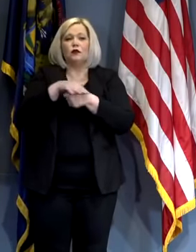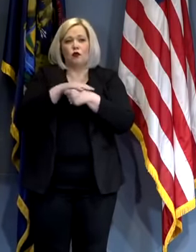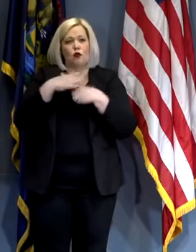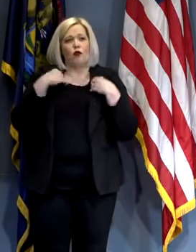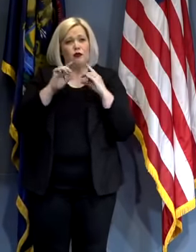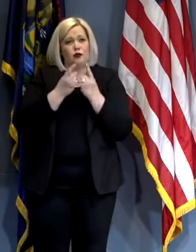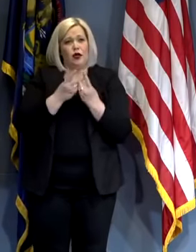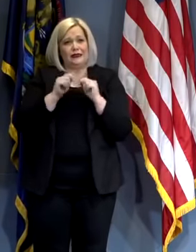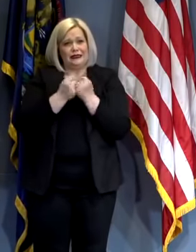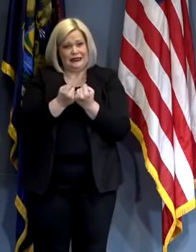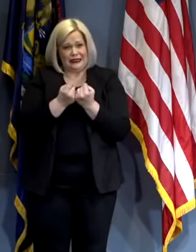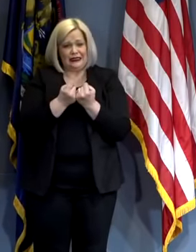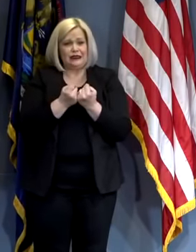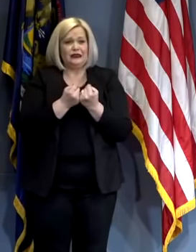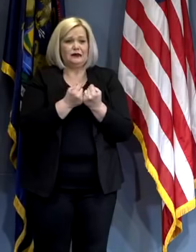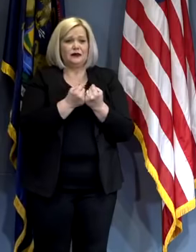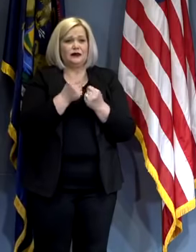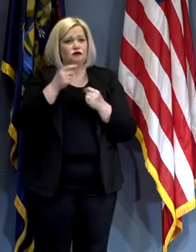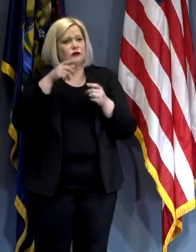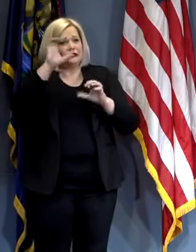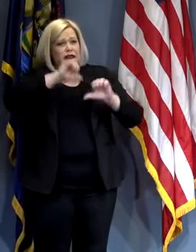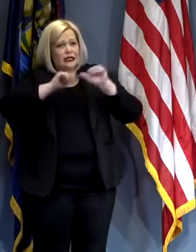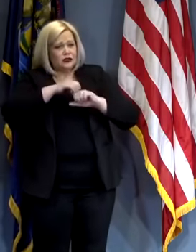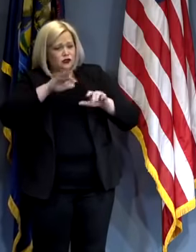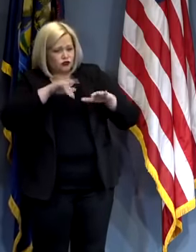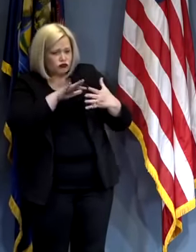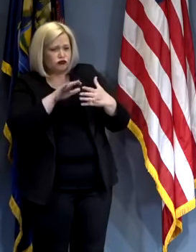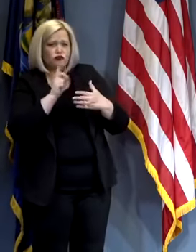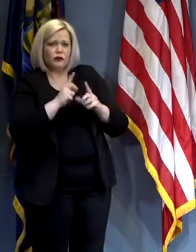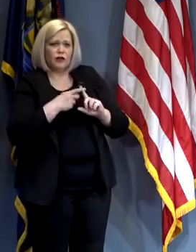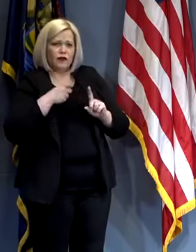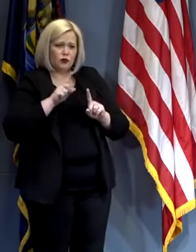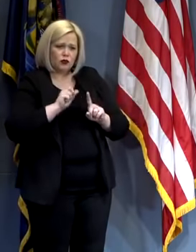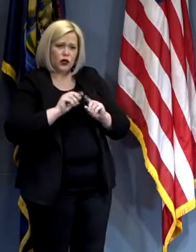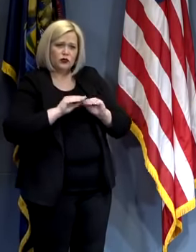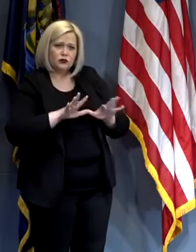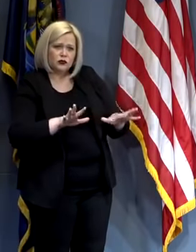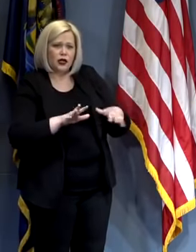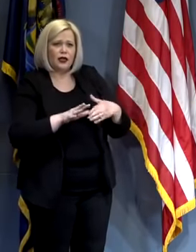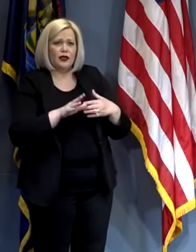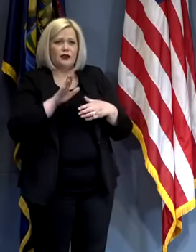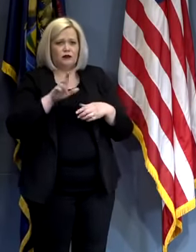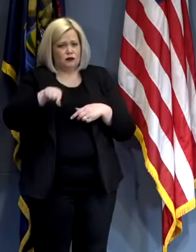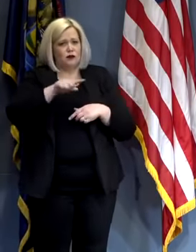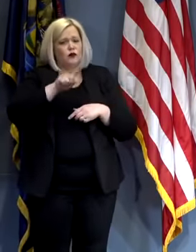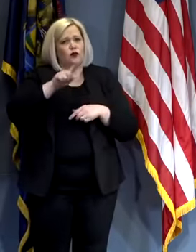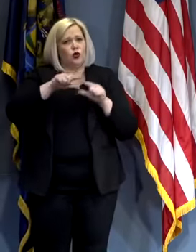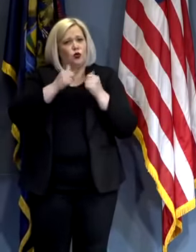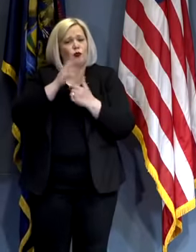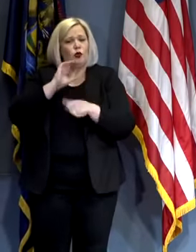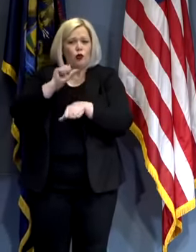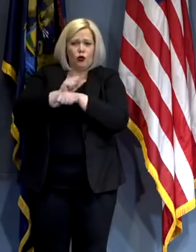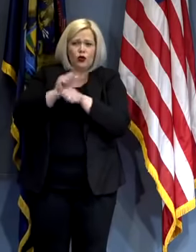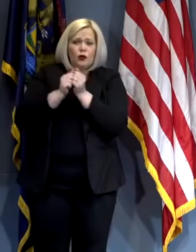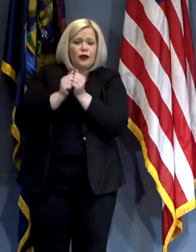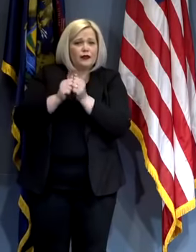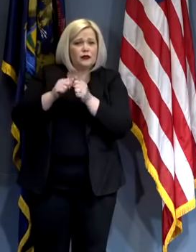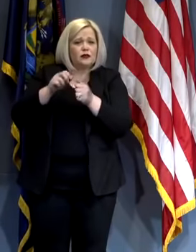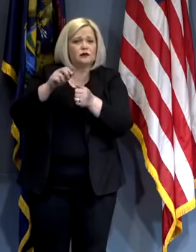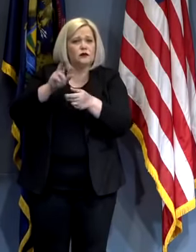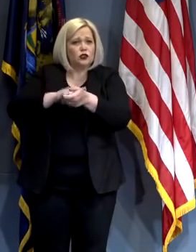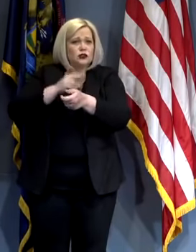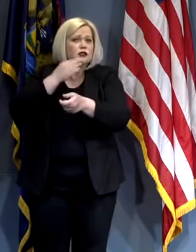staff, epidemiologists, and clinicians who will work closely with long-term care facilities to make sure they are following